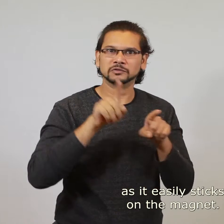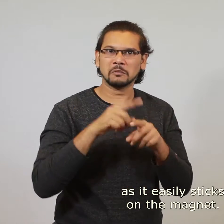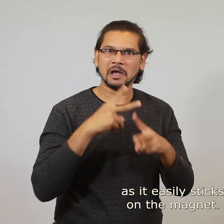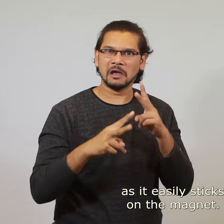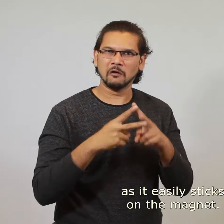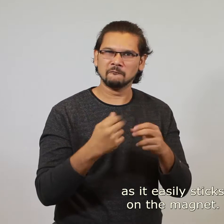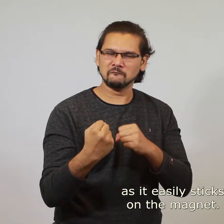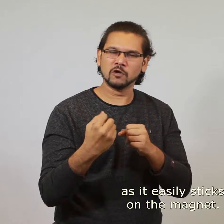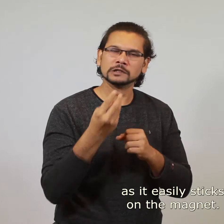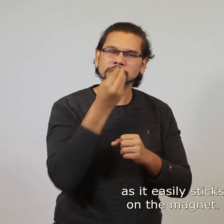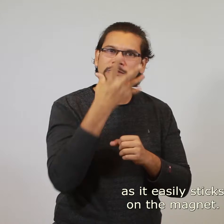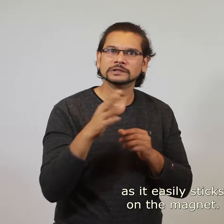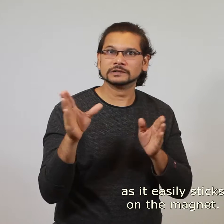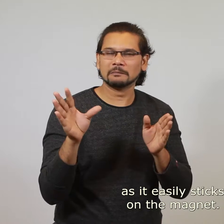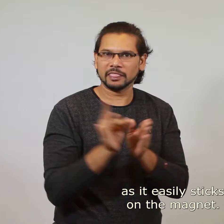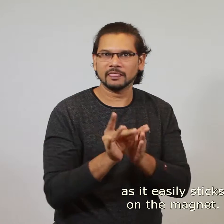sticks on the magnet.